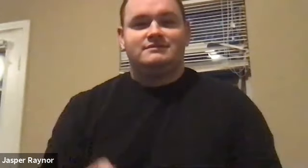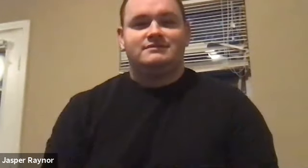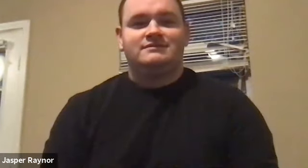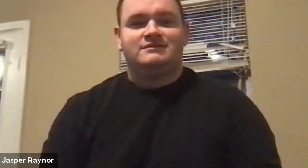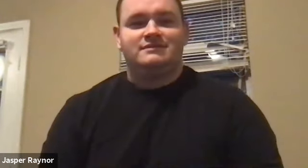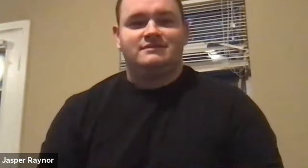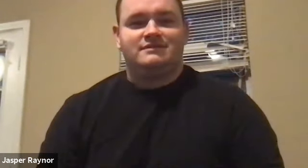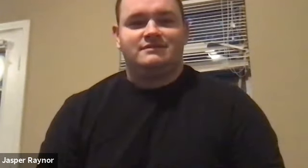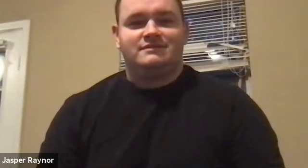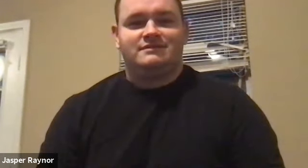Oh.